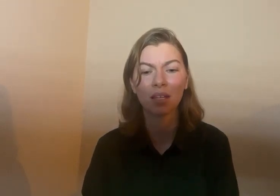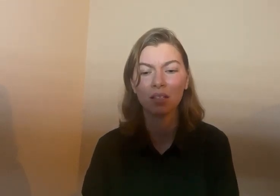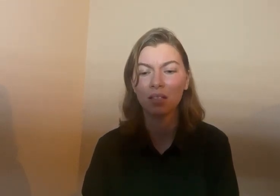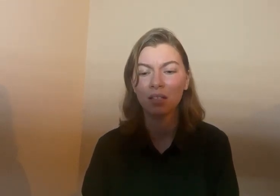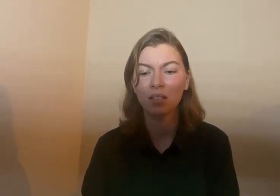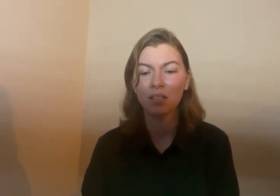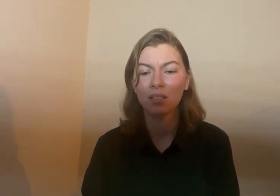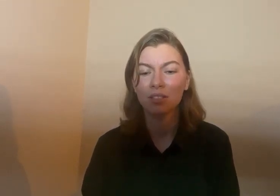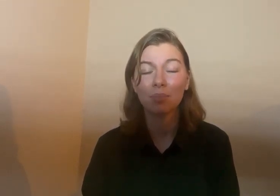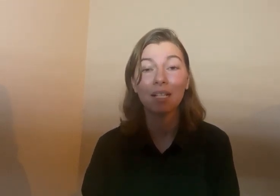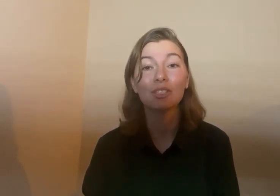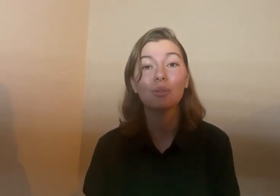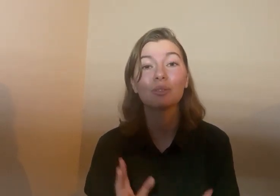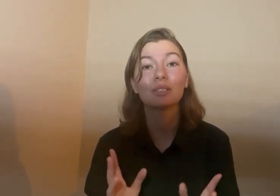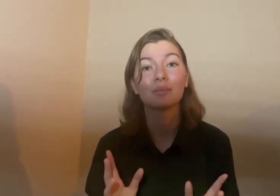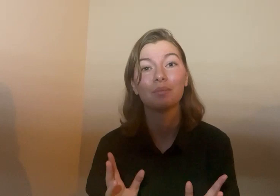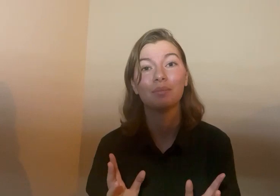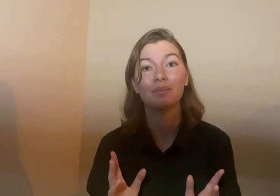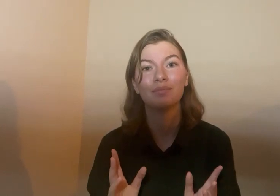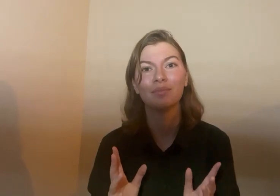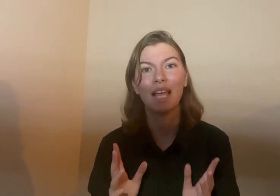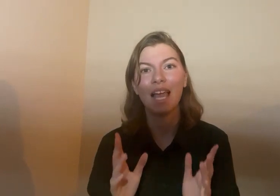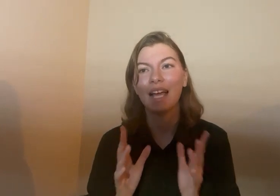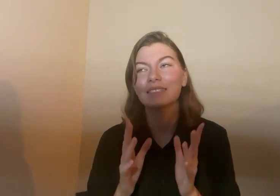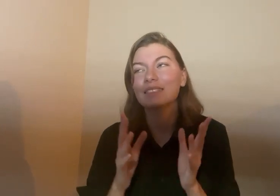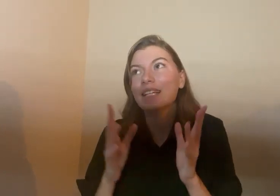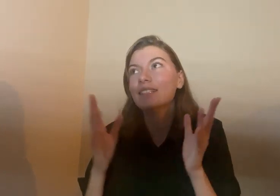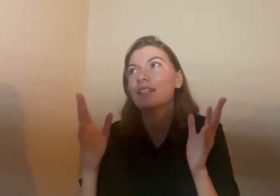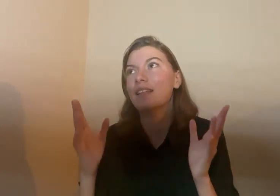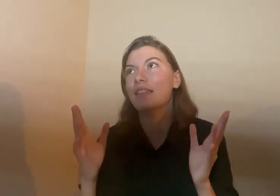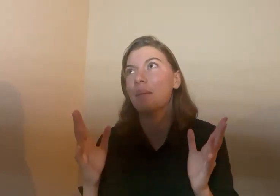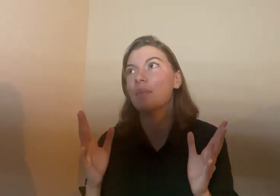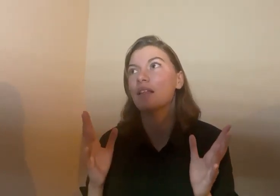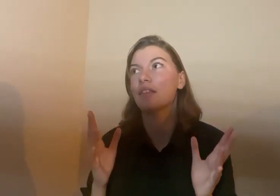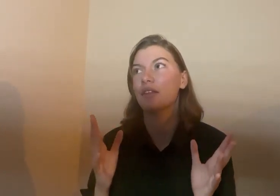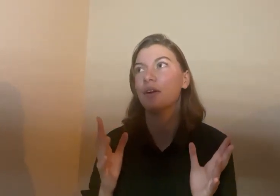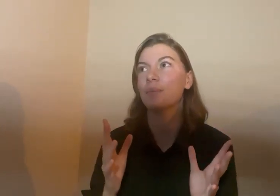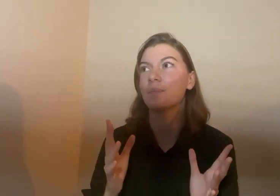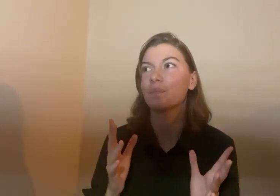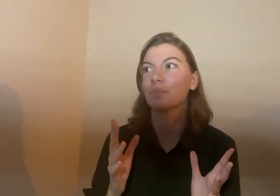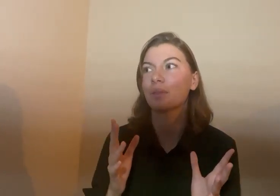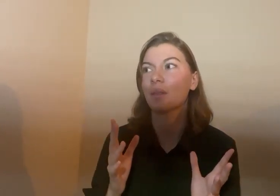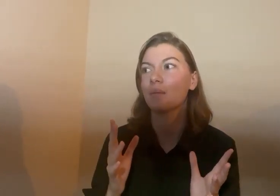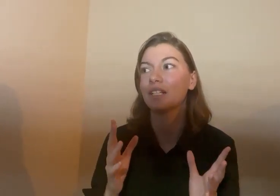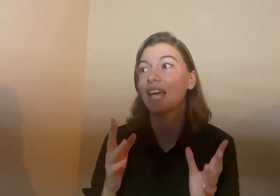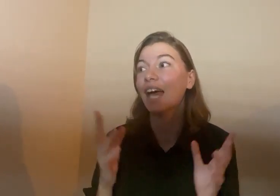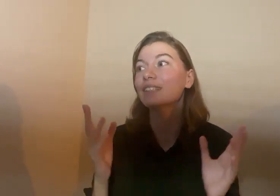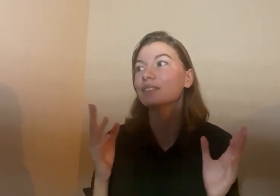To buy souls, and send them whither. But at hand,